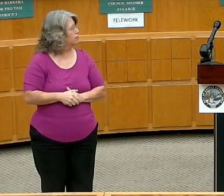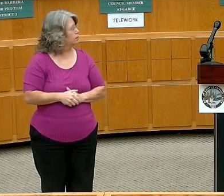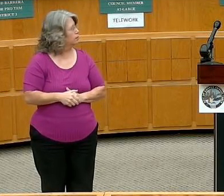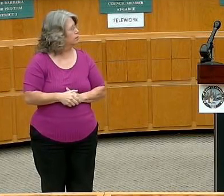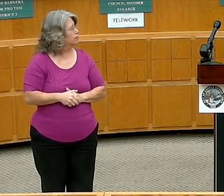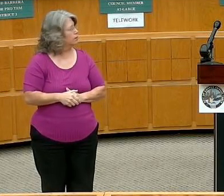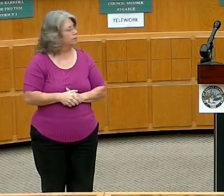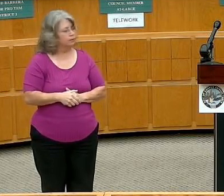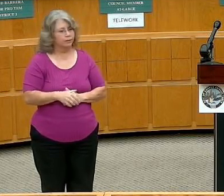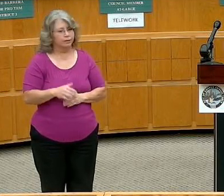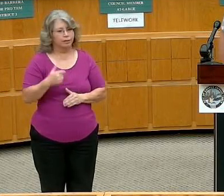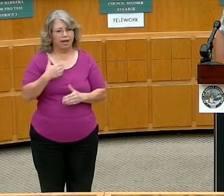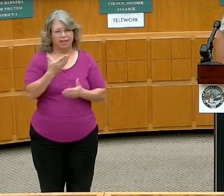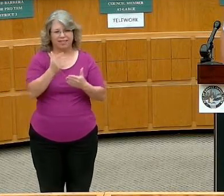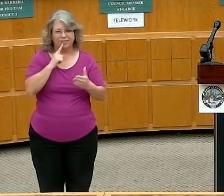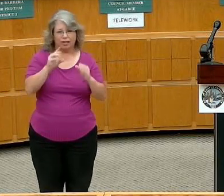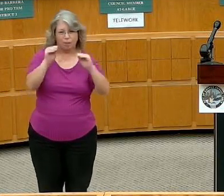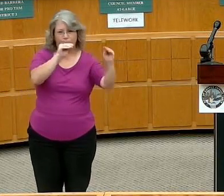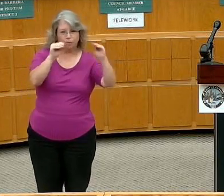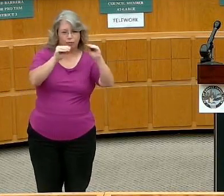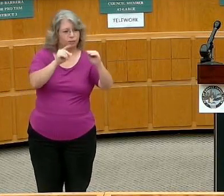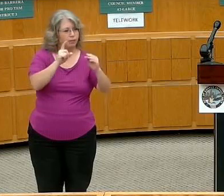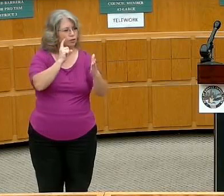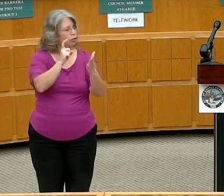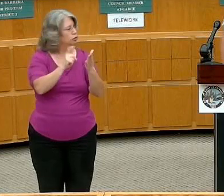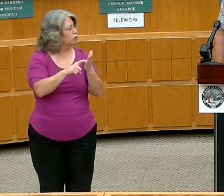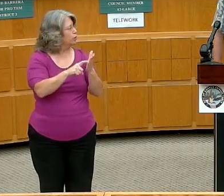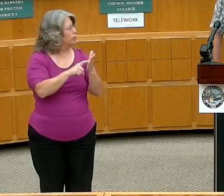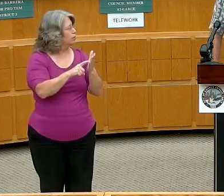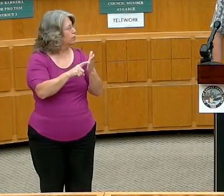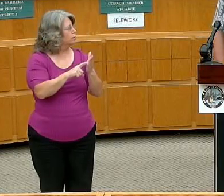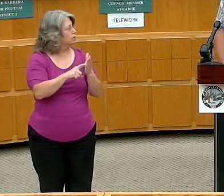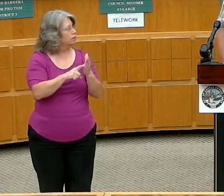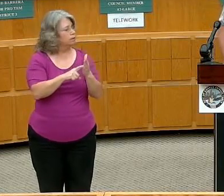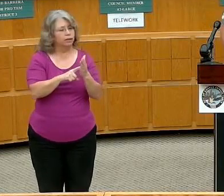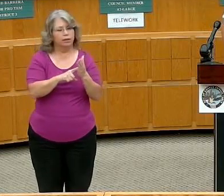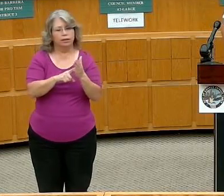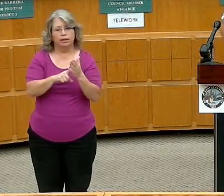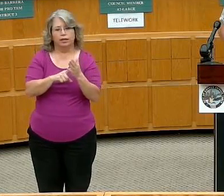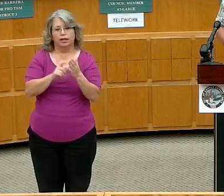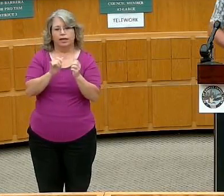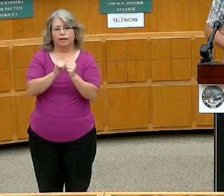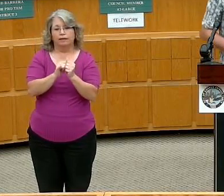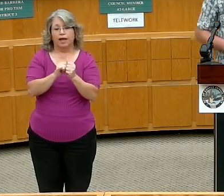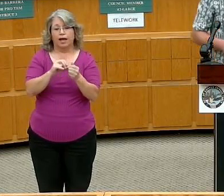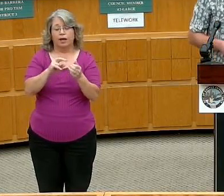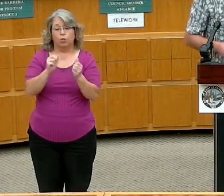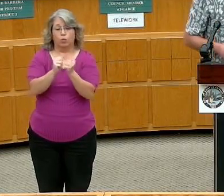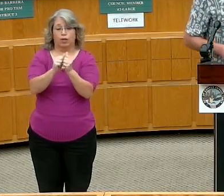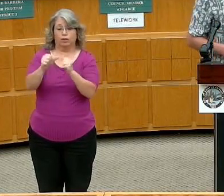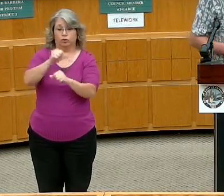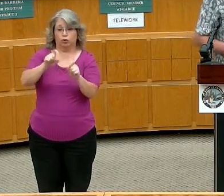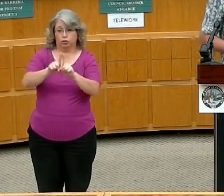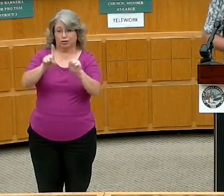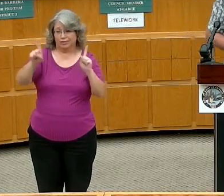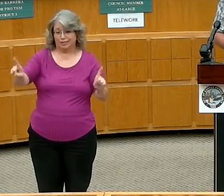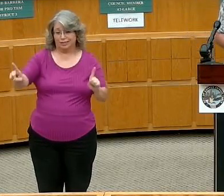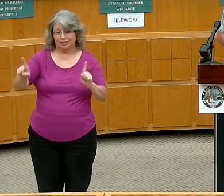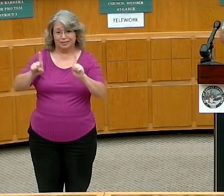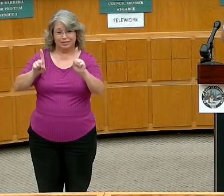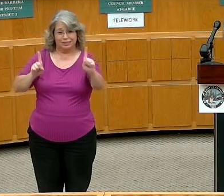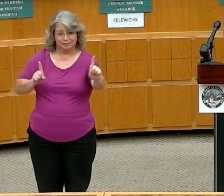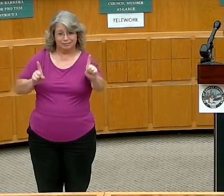point for me. But now there's only 2 people for every 1 person getting infected in this keep